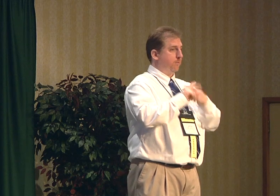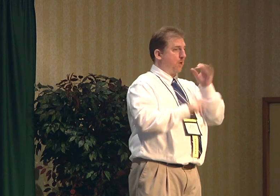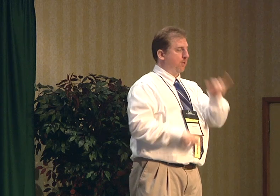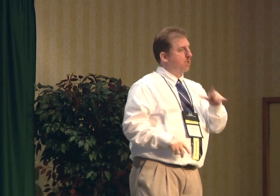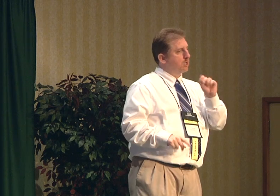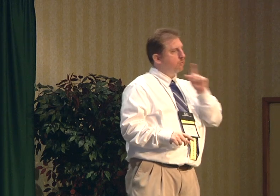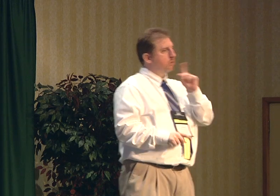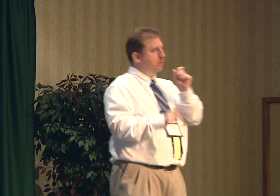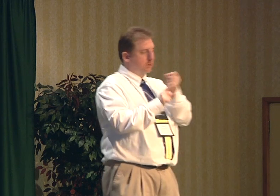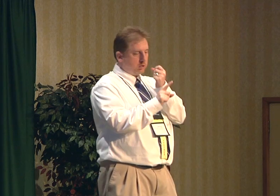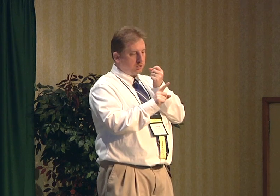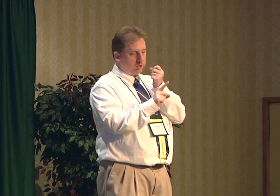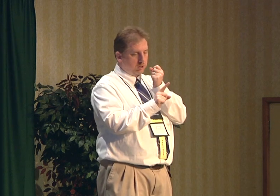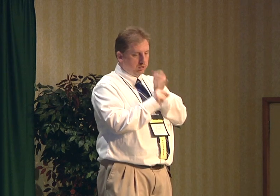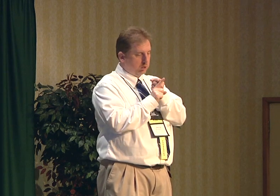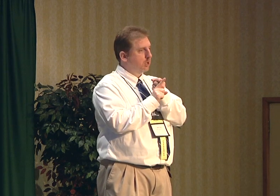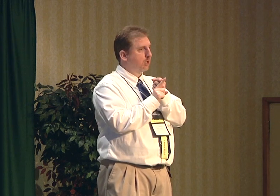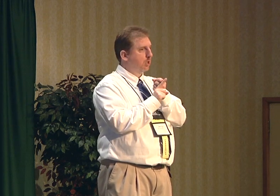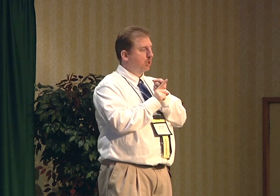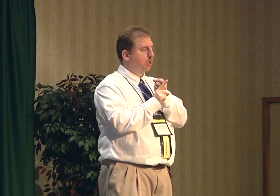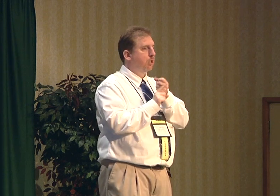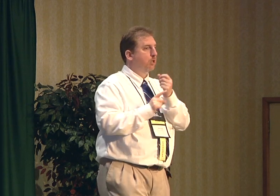two specific stories about that were very impactful.